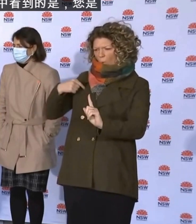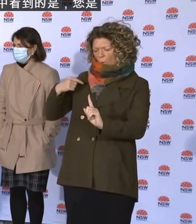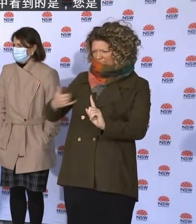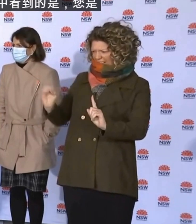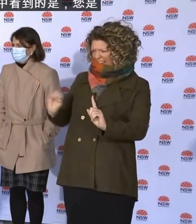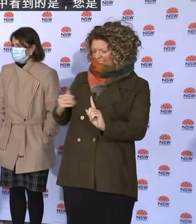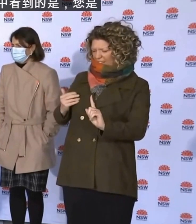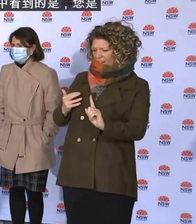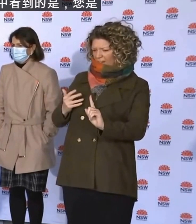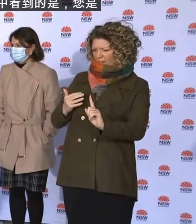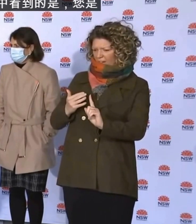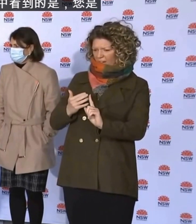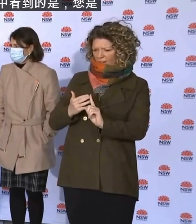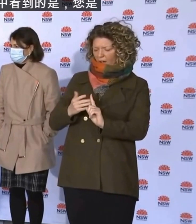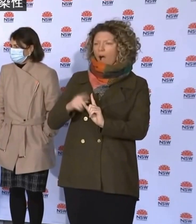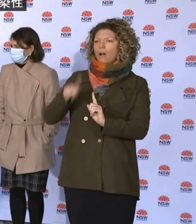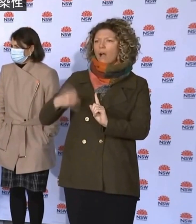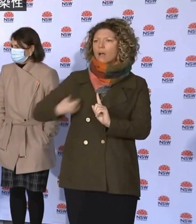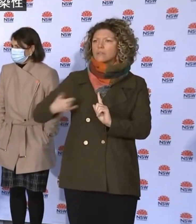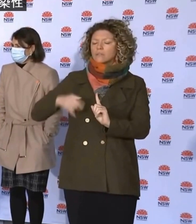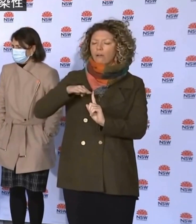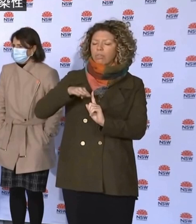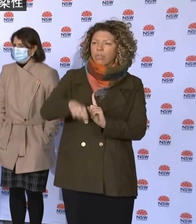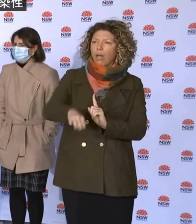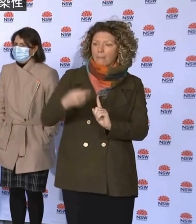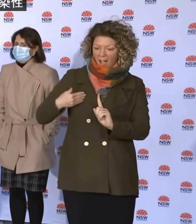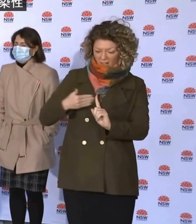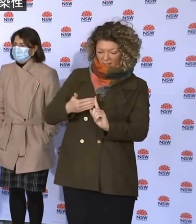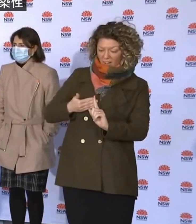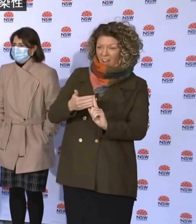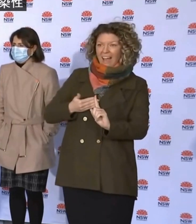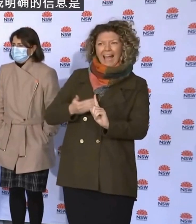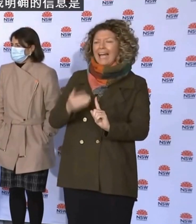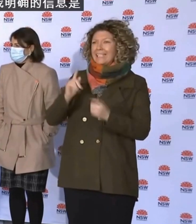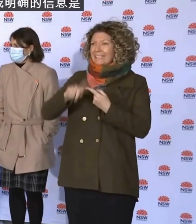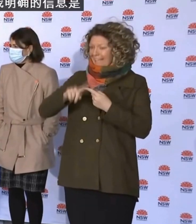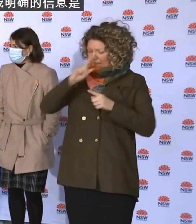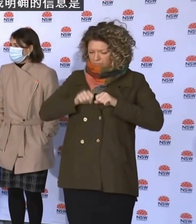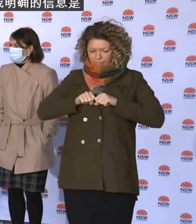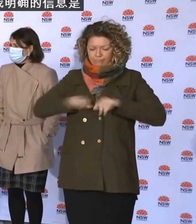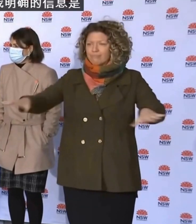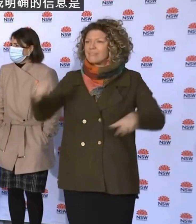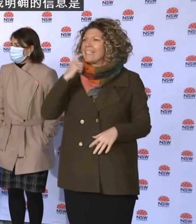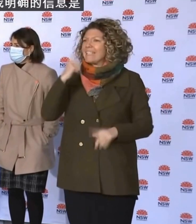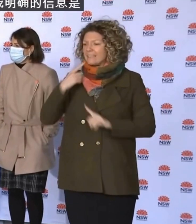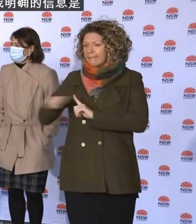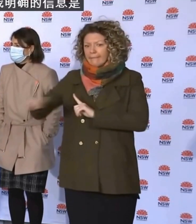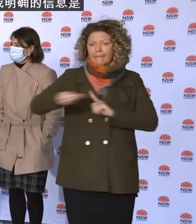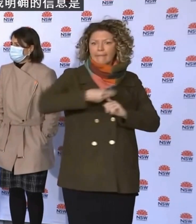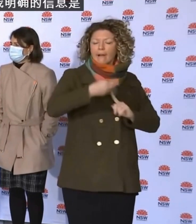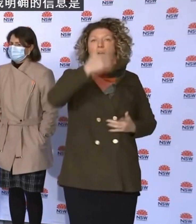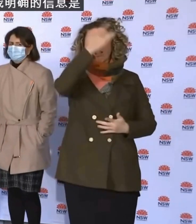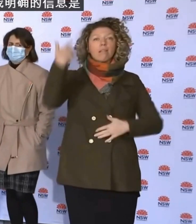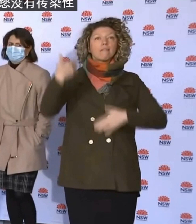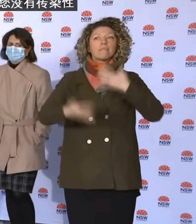But what we see with the Delta variant is that you're potentially more infectious than with other variants in that period when you don't have symptoms. So my